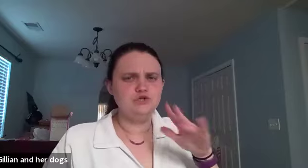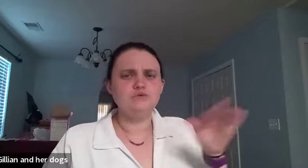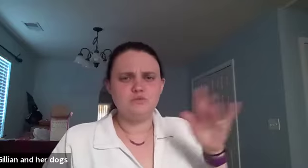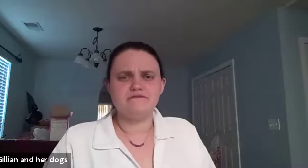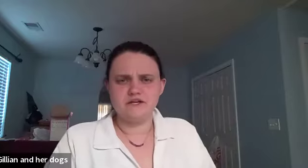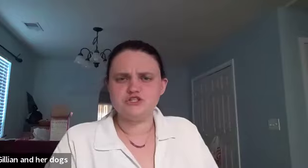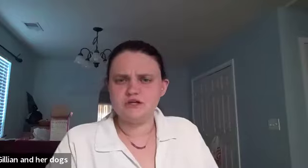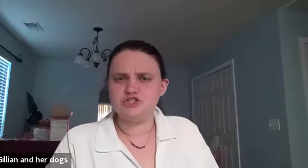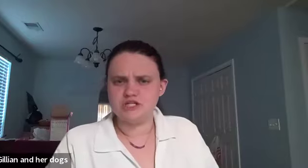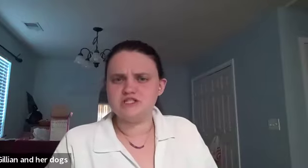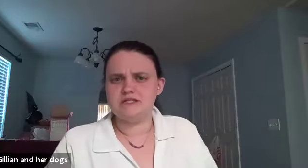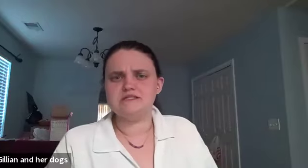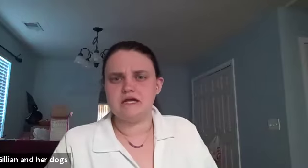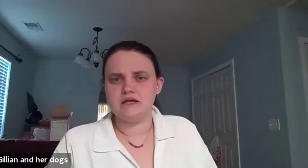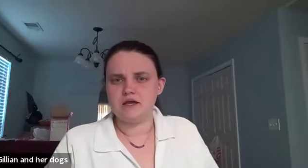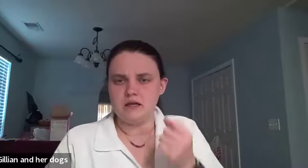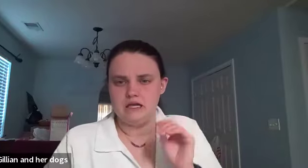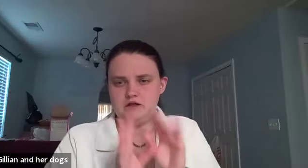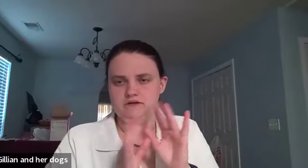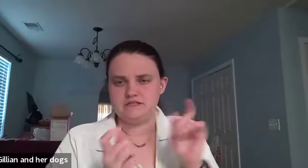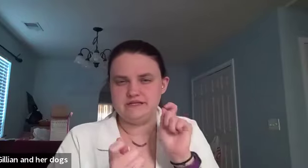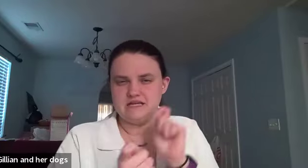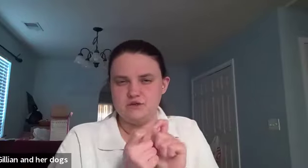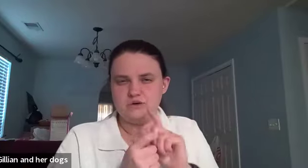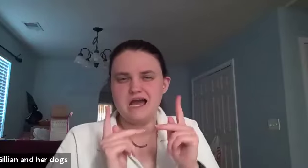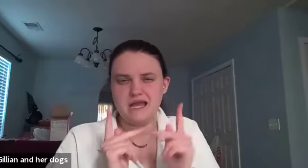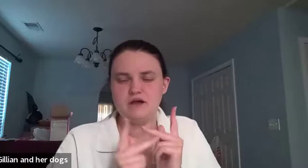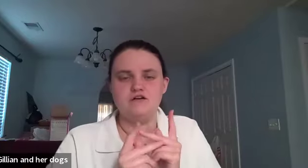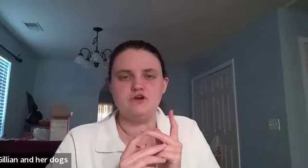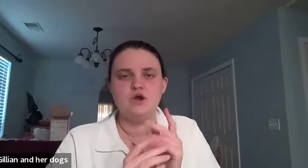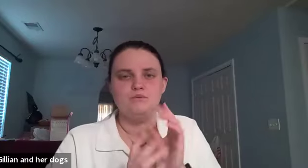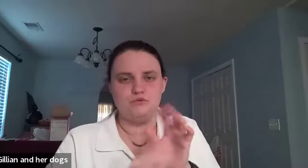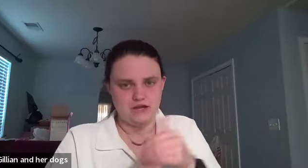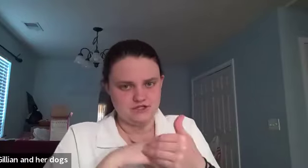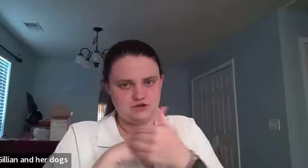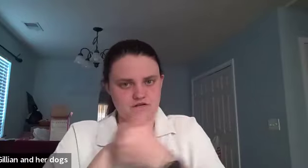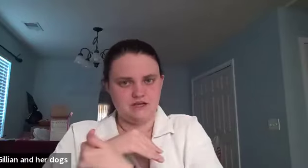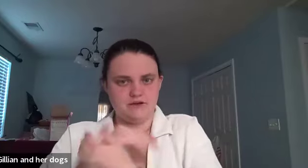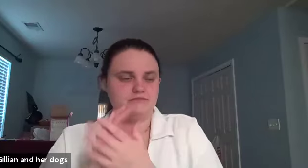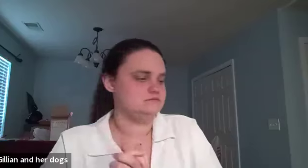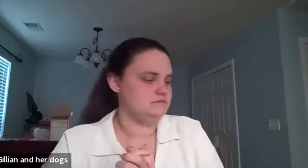You would want a finger spell just so it's like it clarifies exactly what type of bread you're talking about.